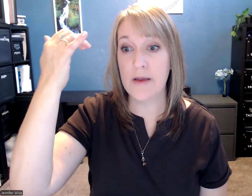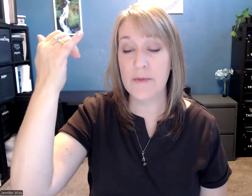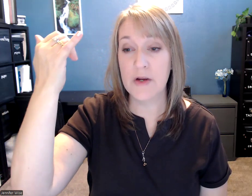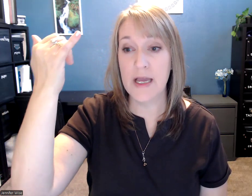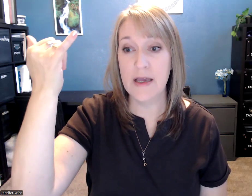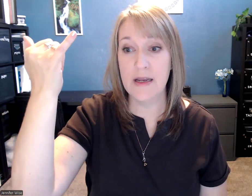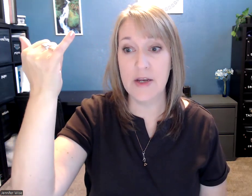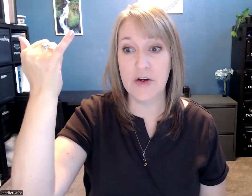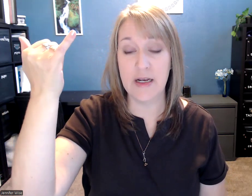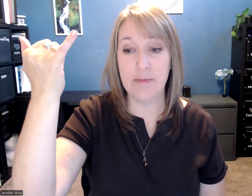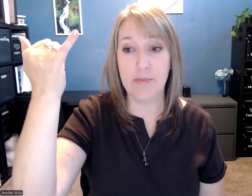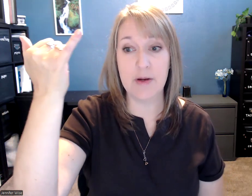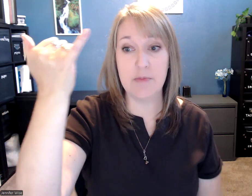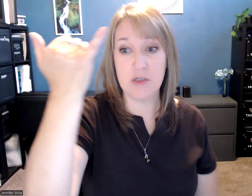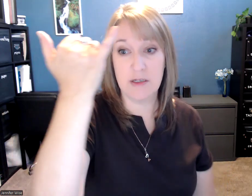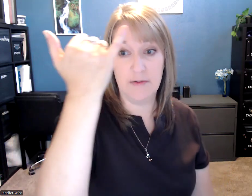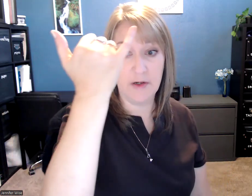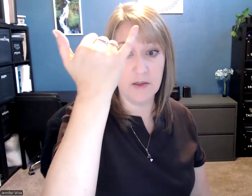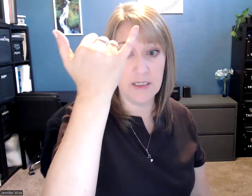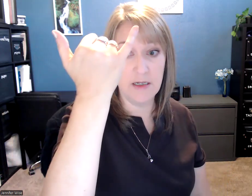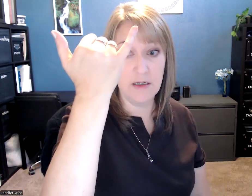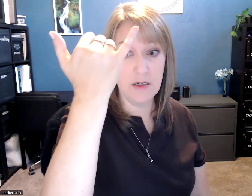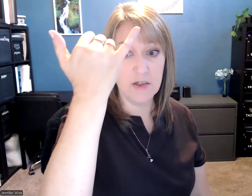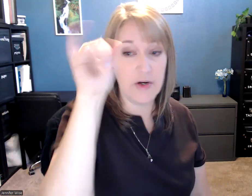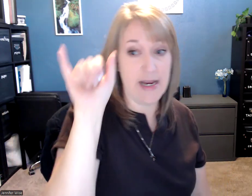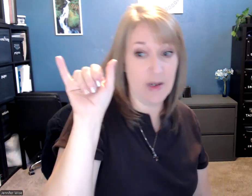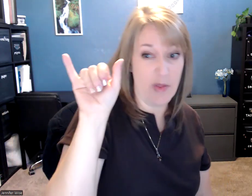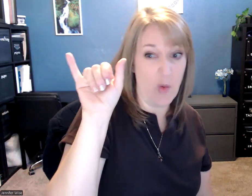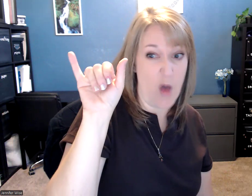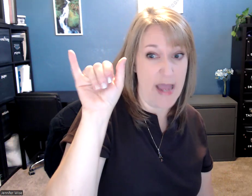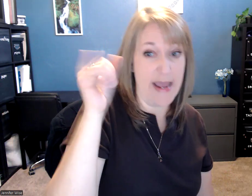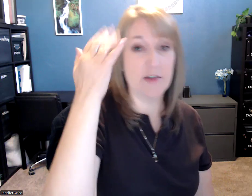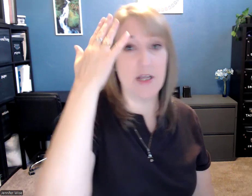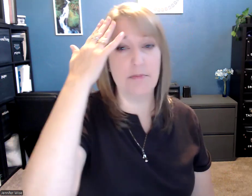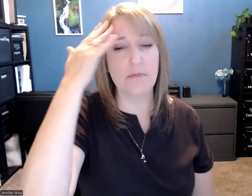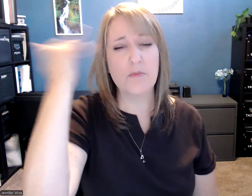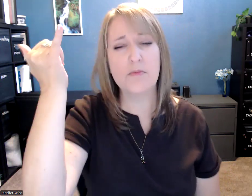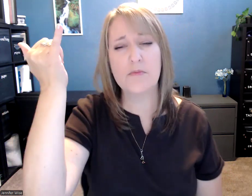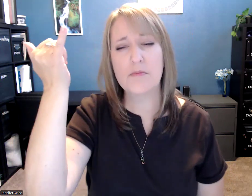from your head, and you're going to bring most of your fingers in. So you're ending with a Y hand shape.